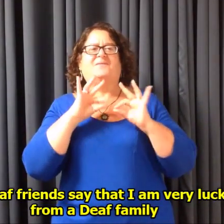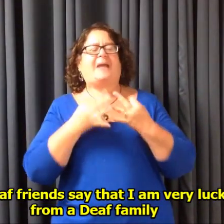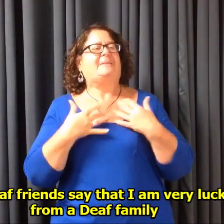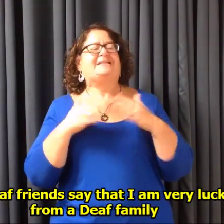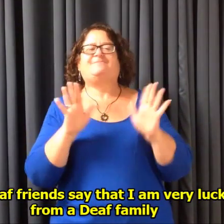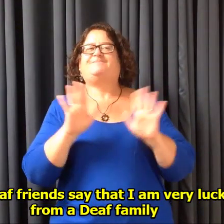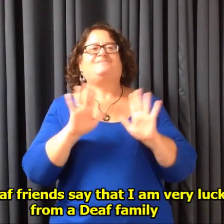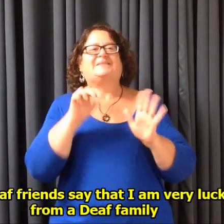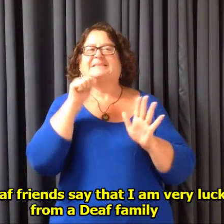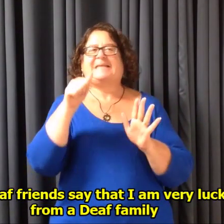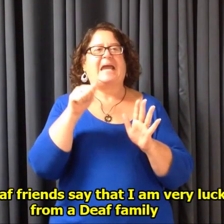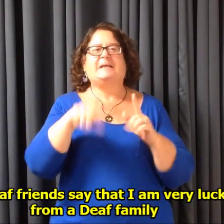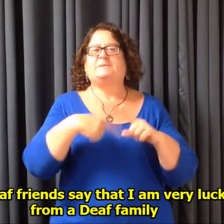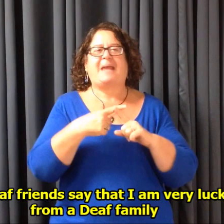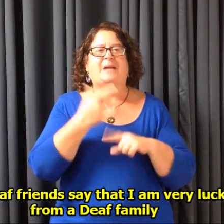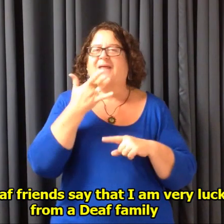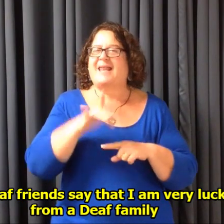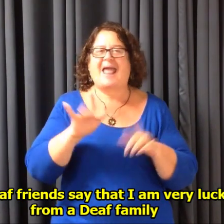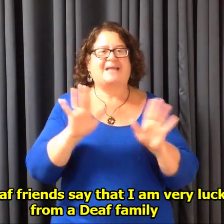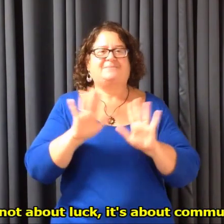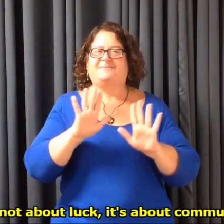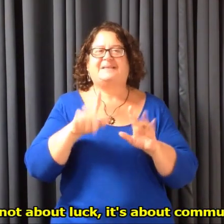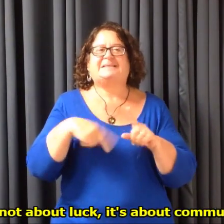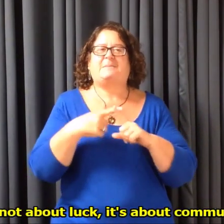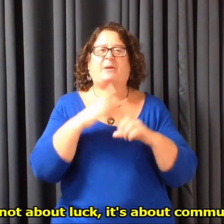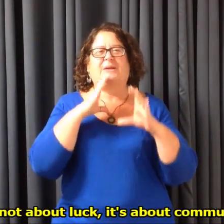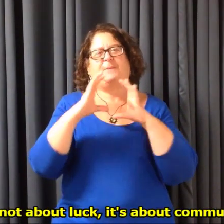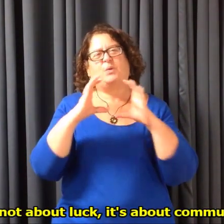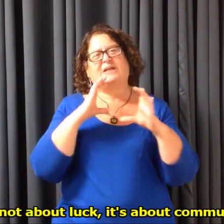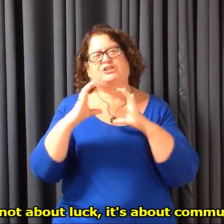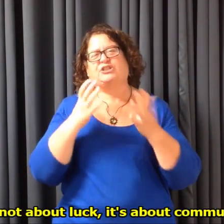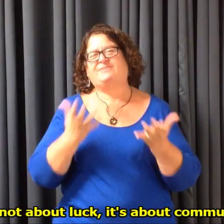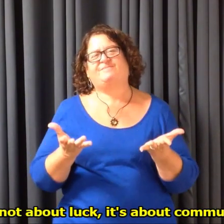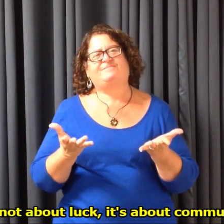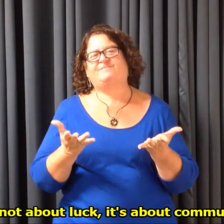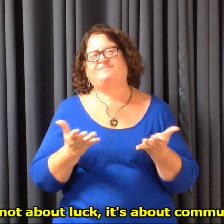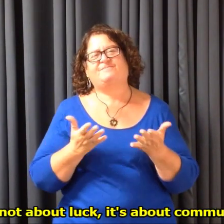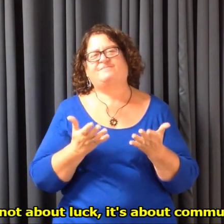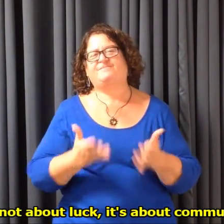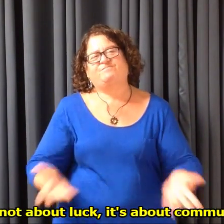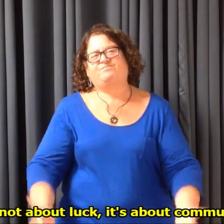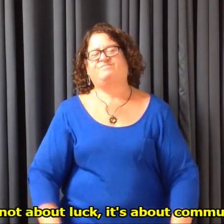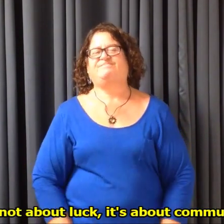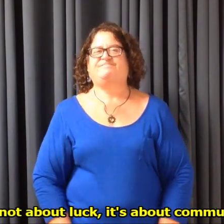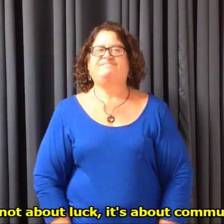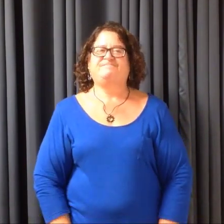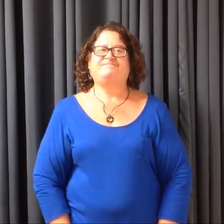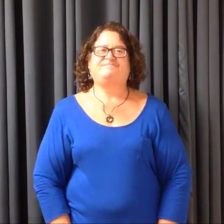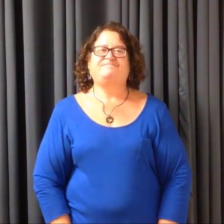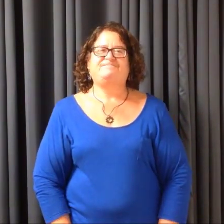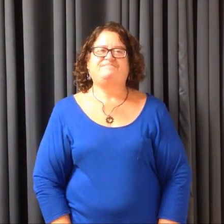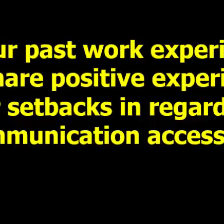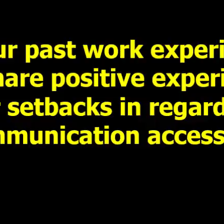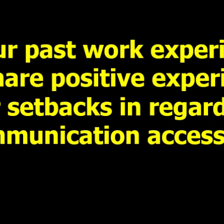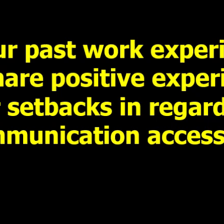say that I'm very lucky to come from a deaf family, but it's really not about luck. It's about communication.